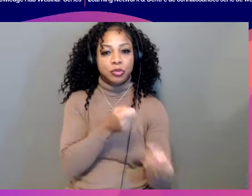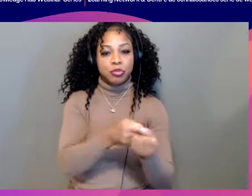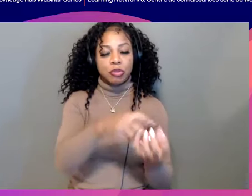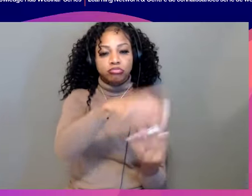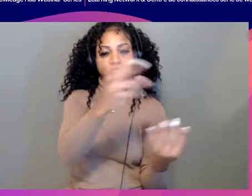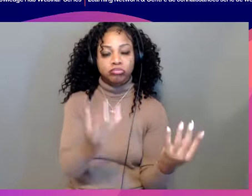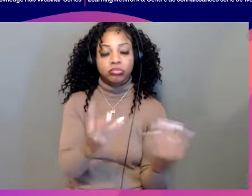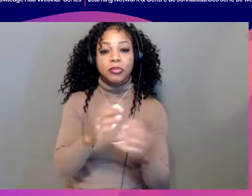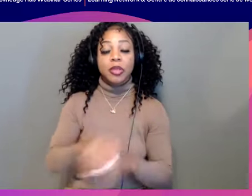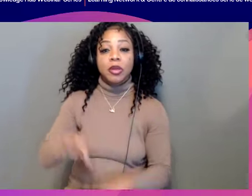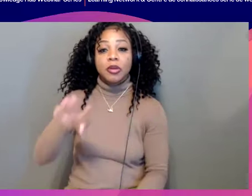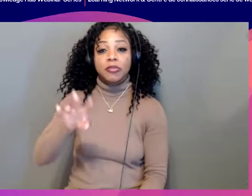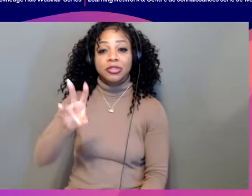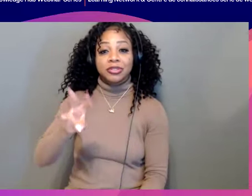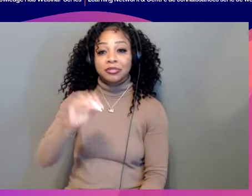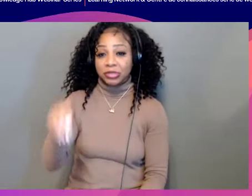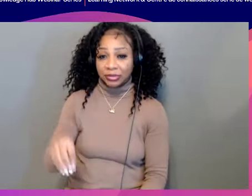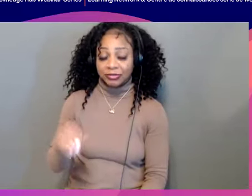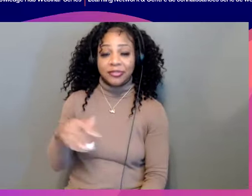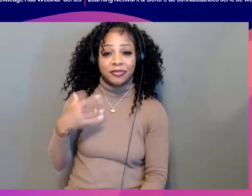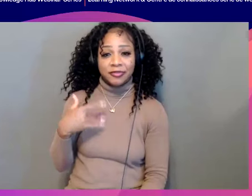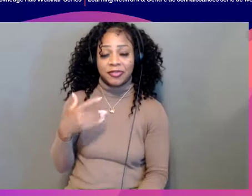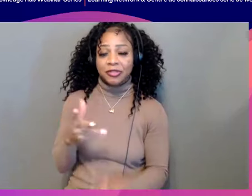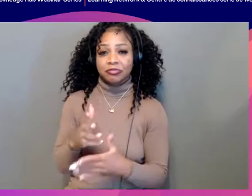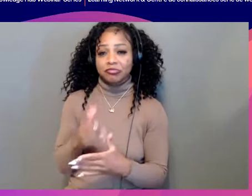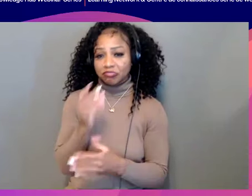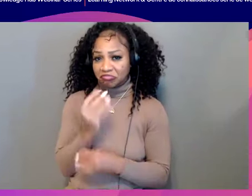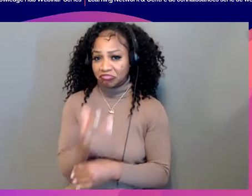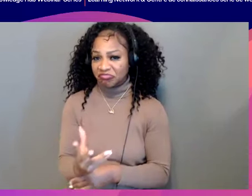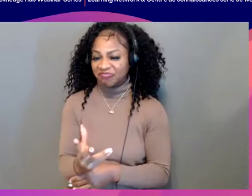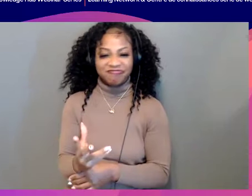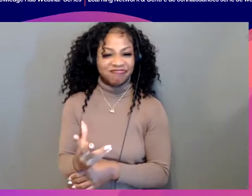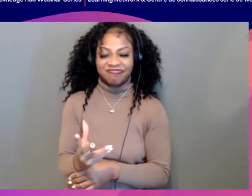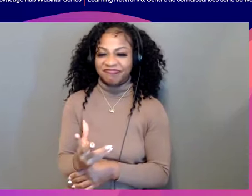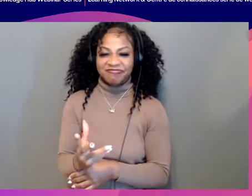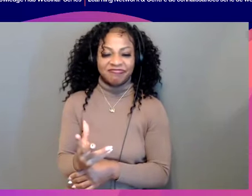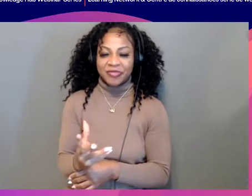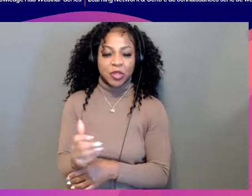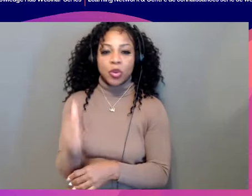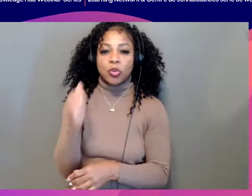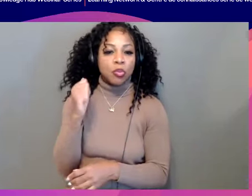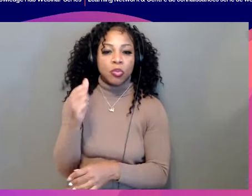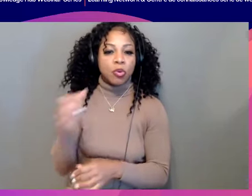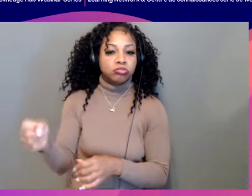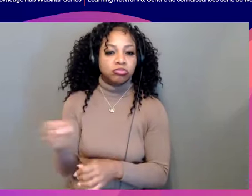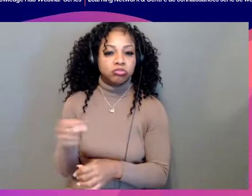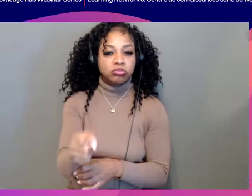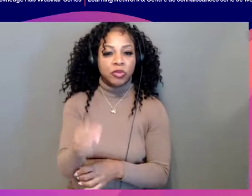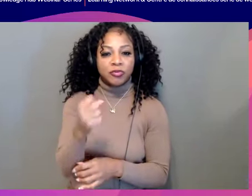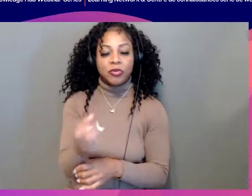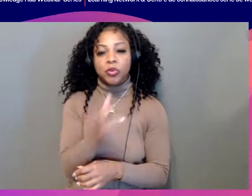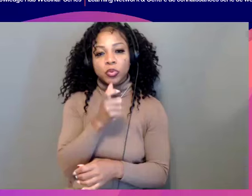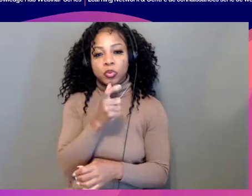47% of respondents felt that sharing information would reduce their chances of being hired for Two-Spirit folks,